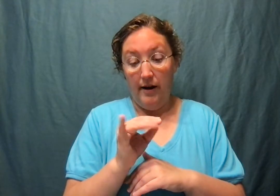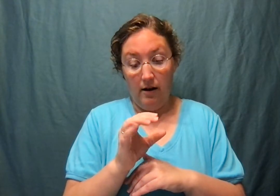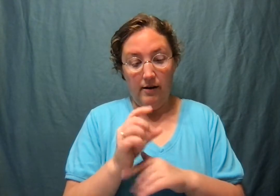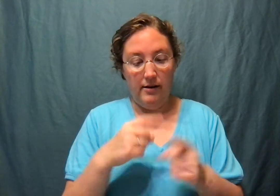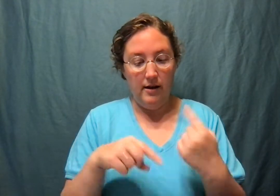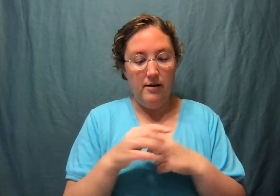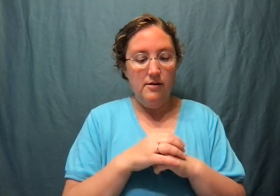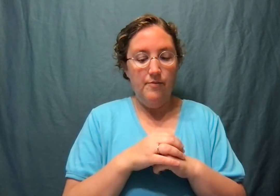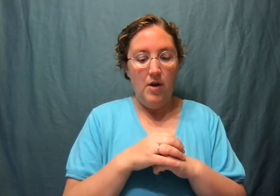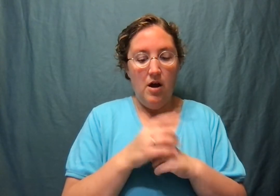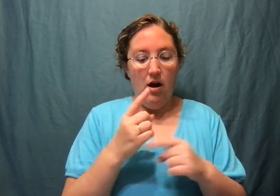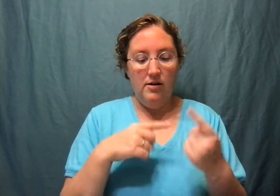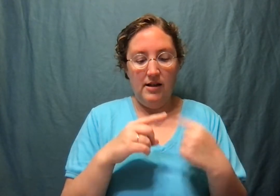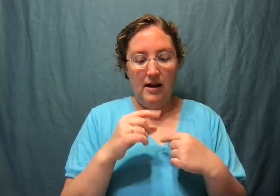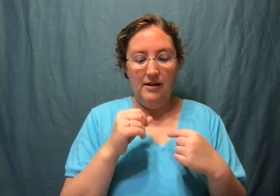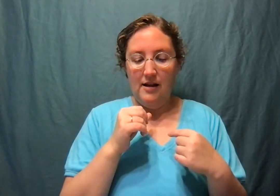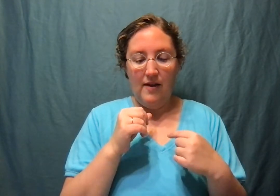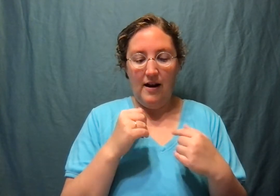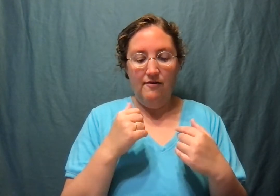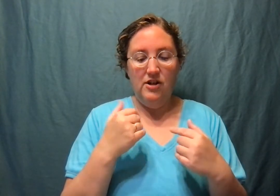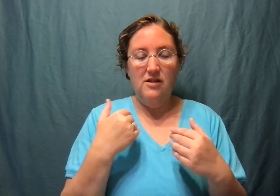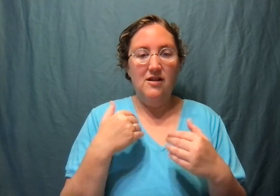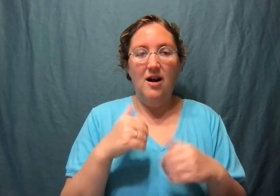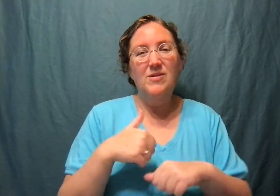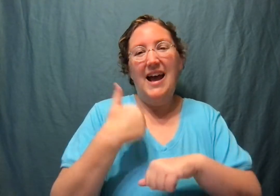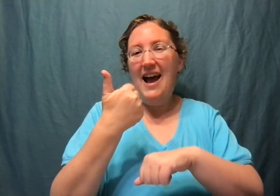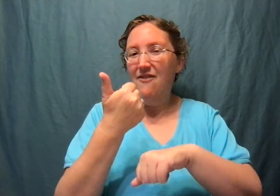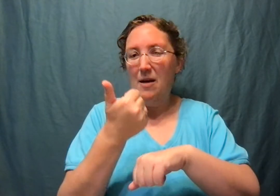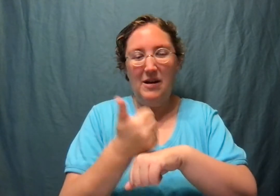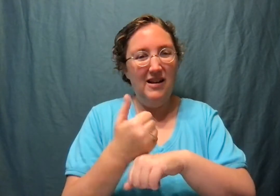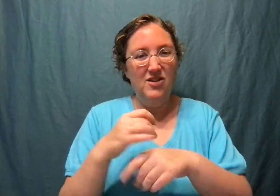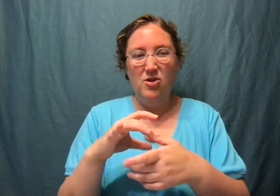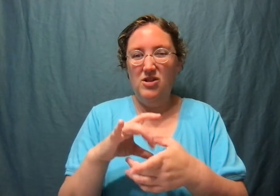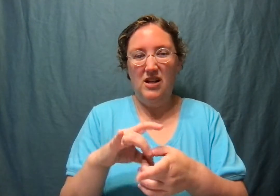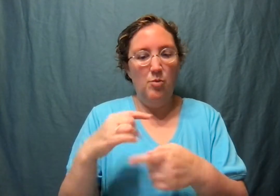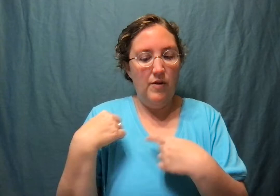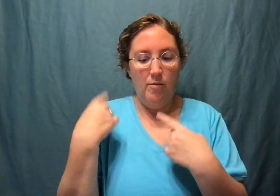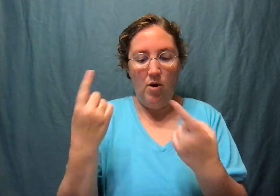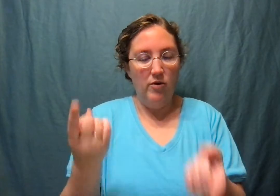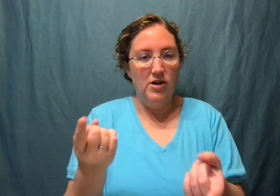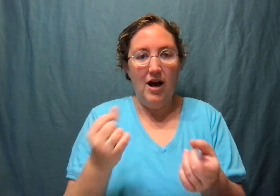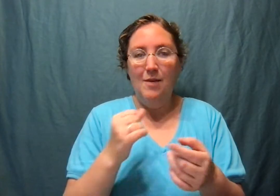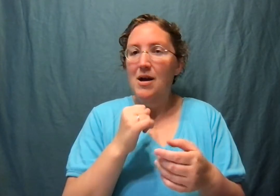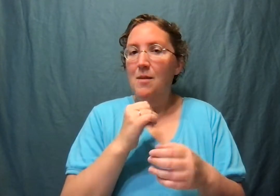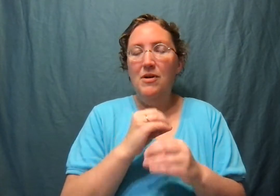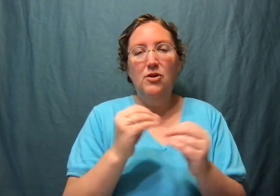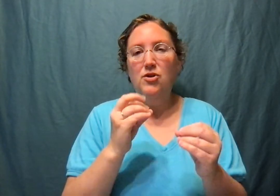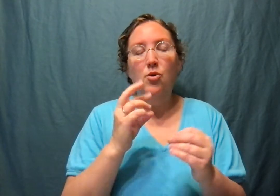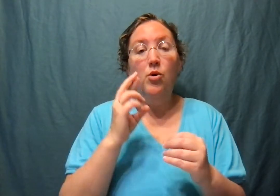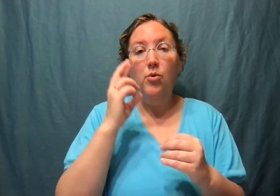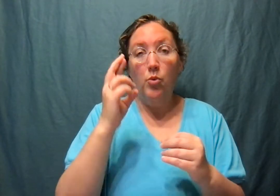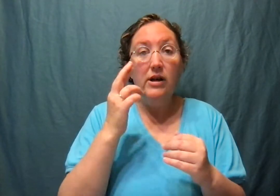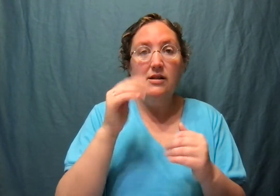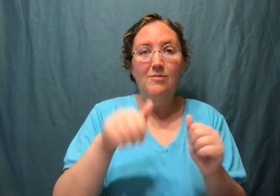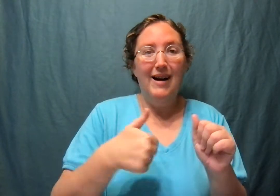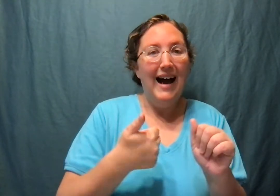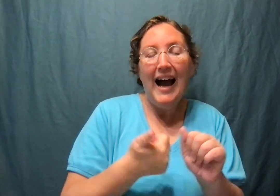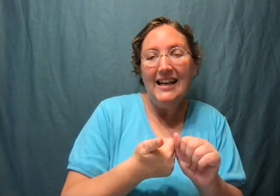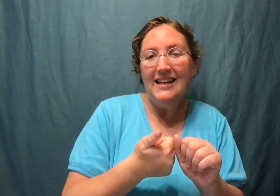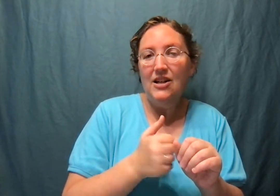non-iconic signs, are signs that have just come to have that meaning associated with them over time, but there's no real reason behind it. There's